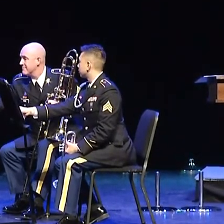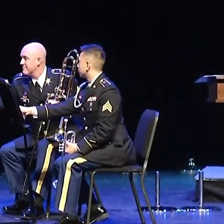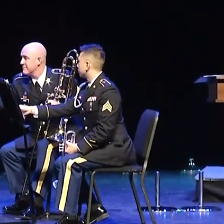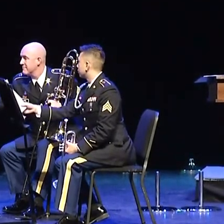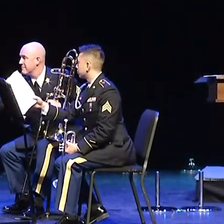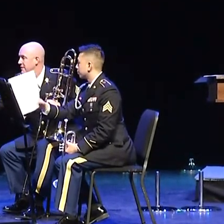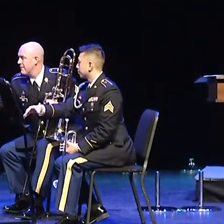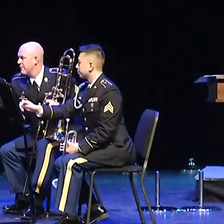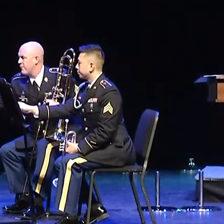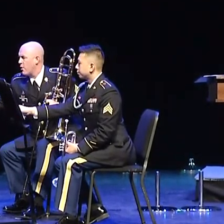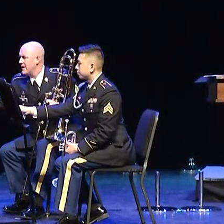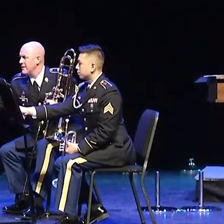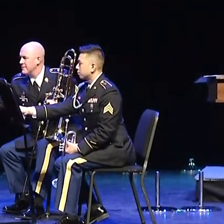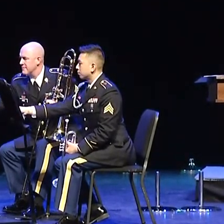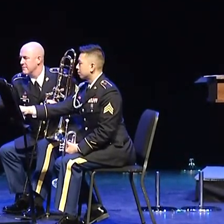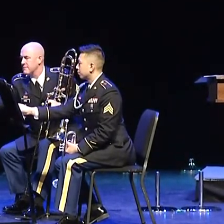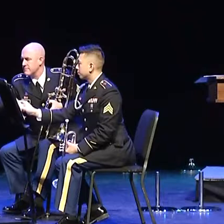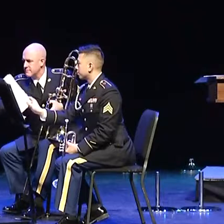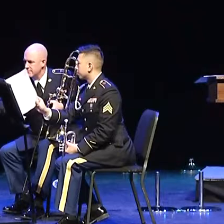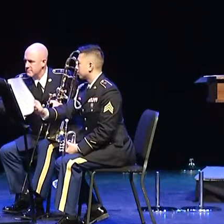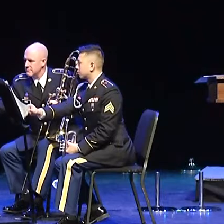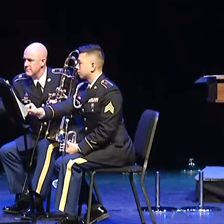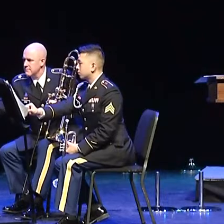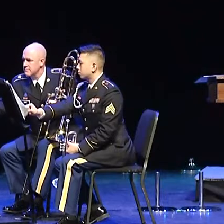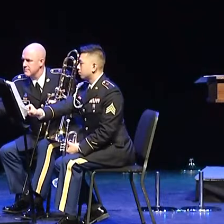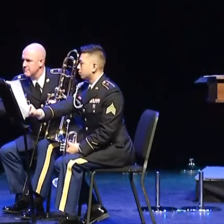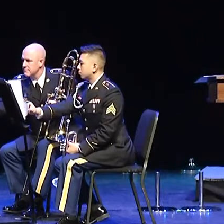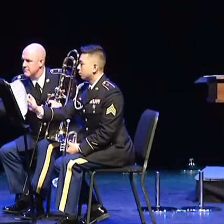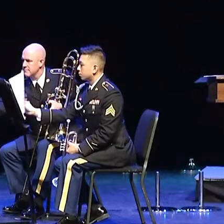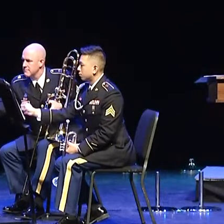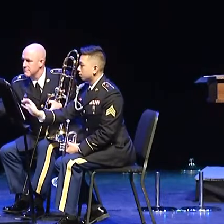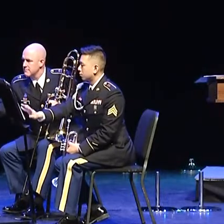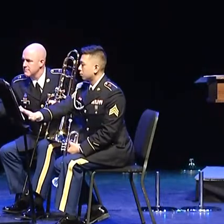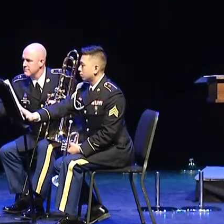other devices. Our program will start in just a few minutes.